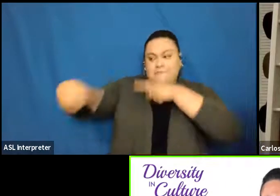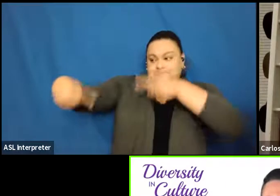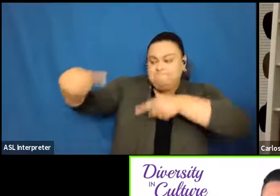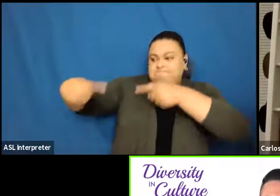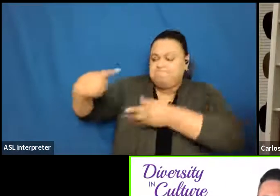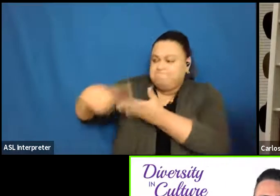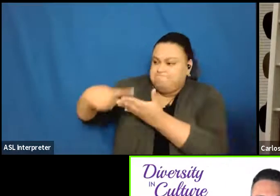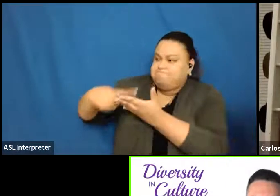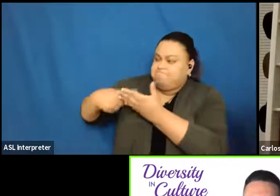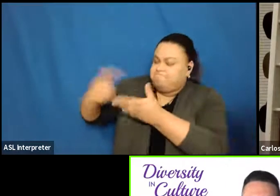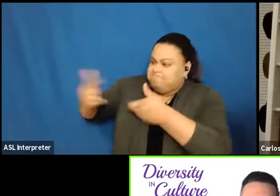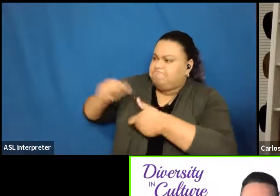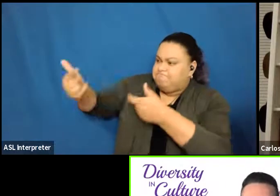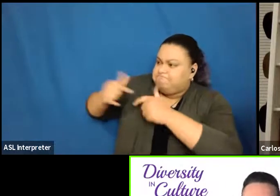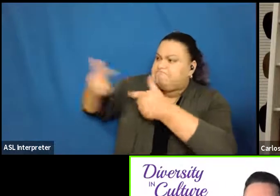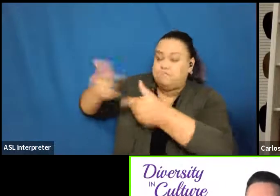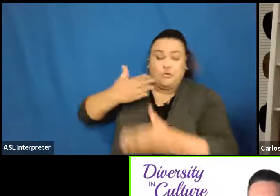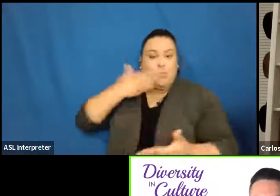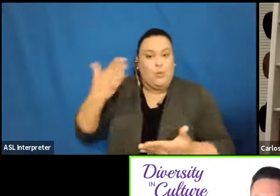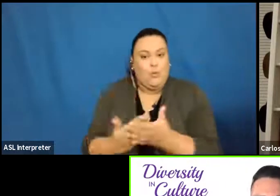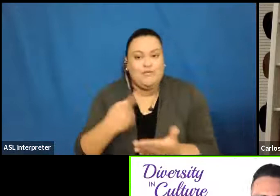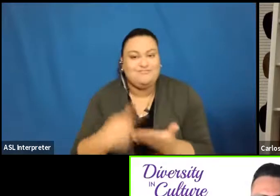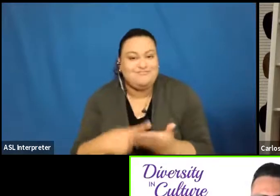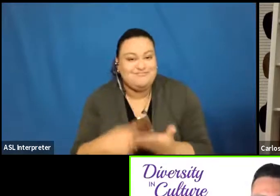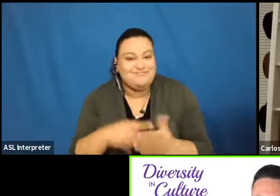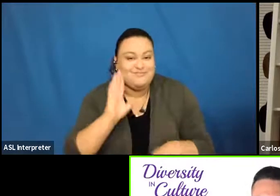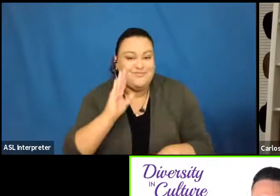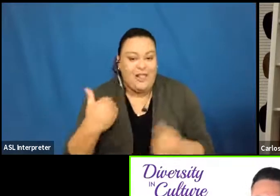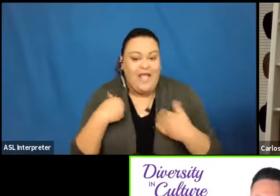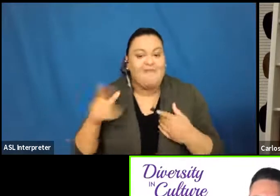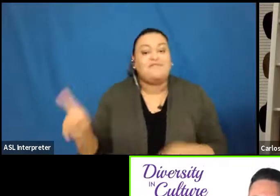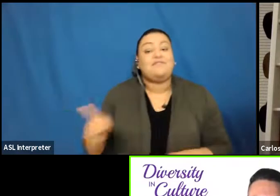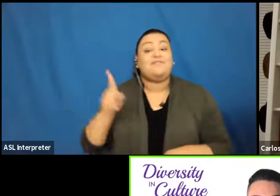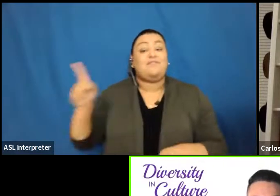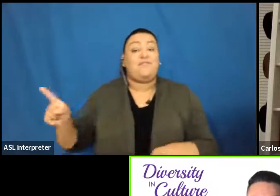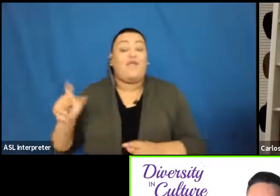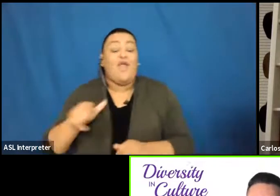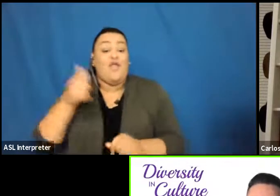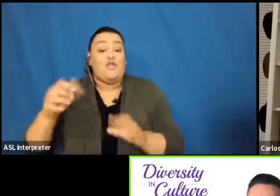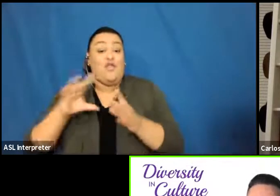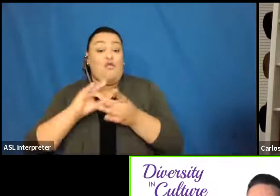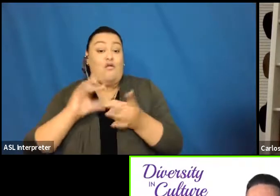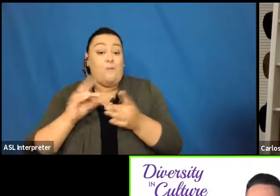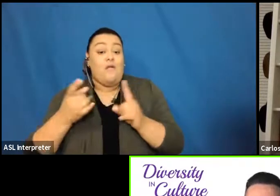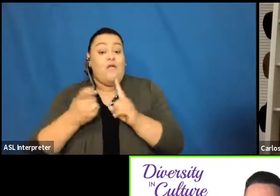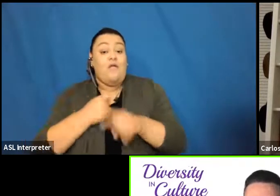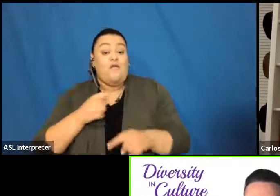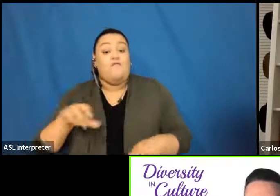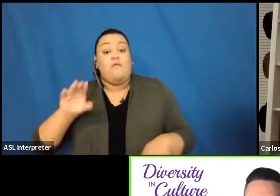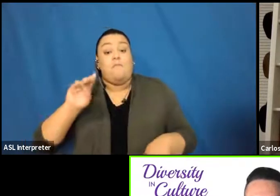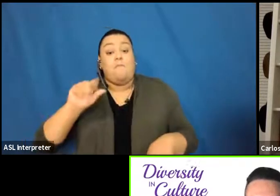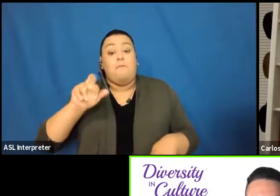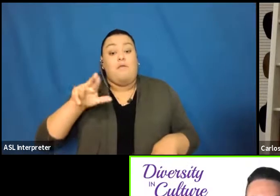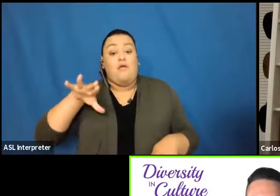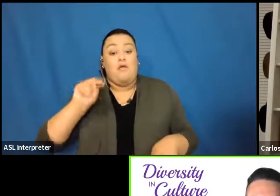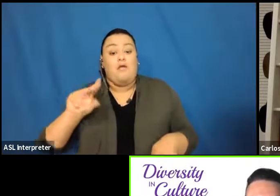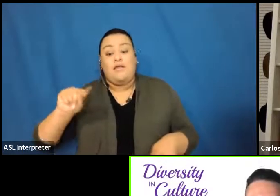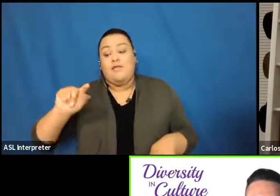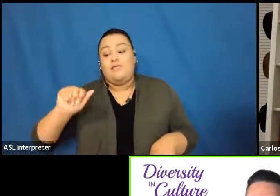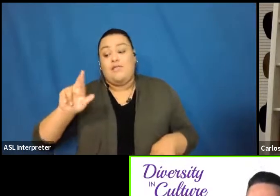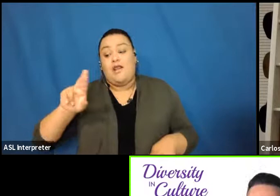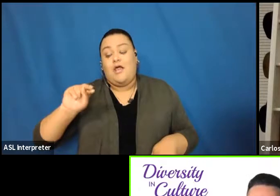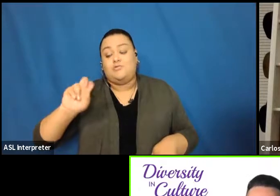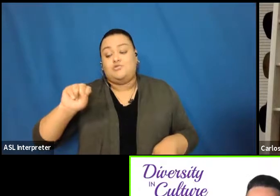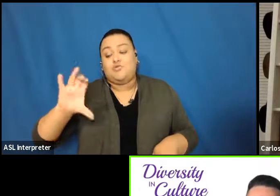arguments. So we've got another comment from Ventura College's Marian Carrasco Nungaray. Thank you for joining us, Marian.